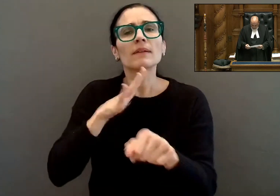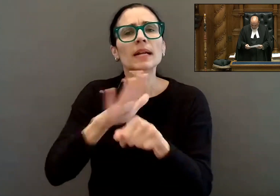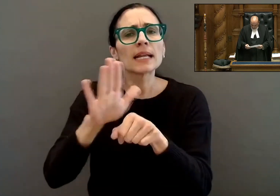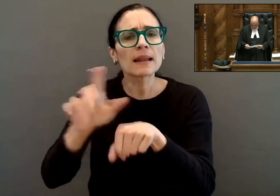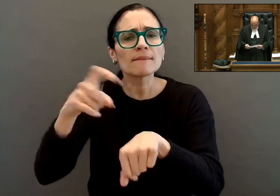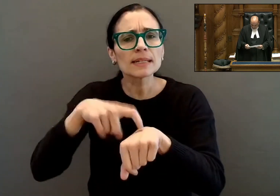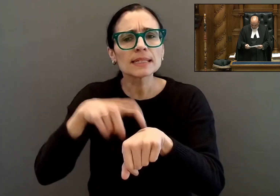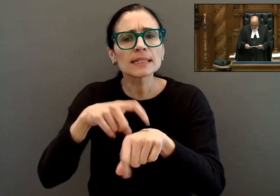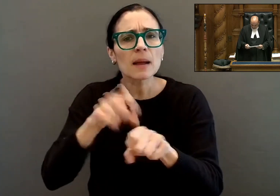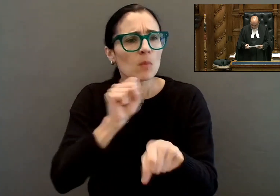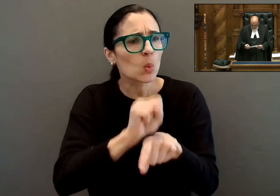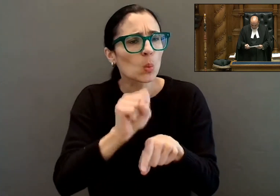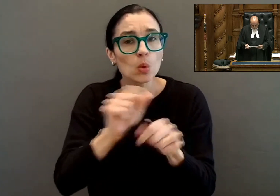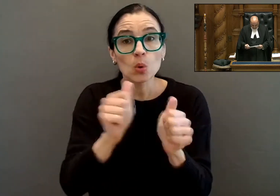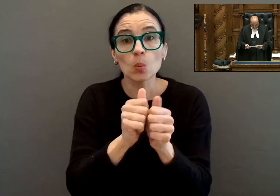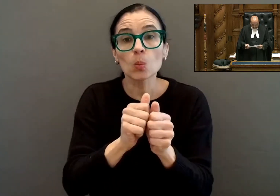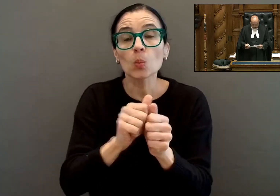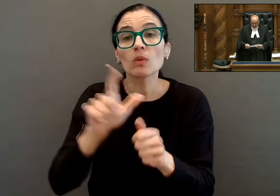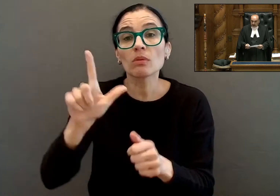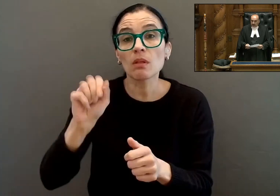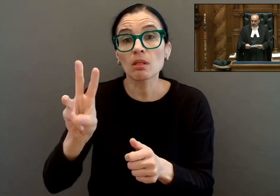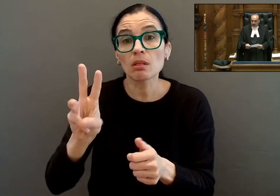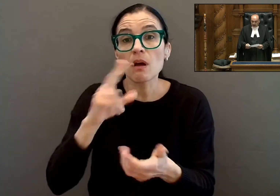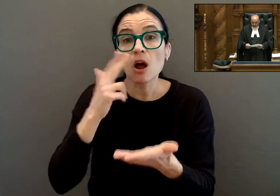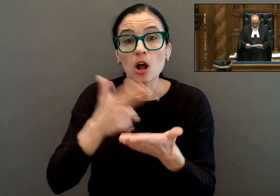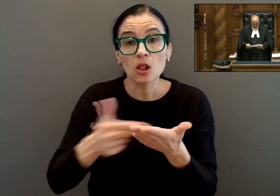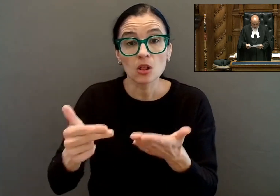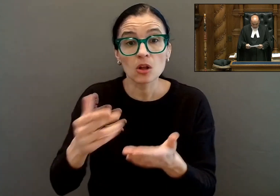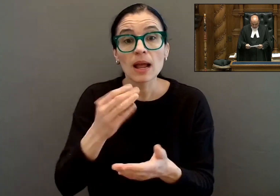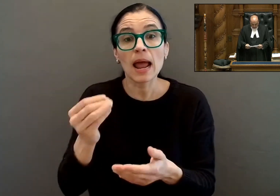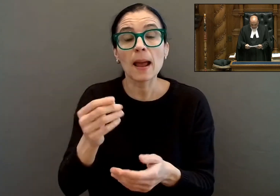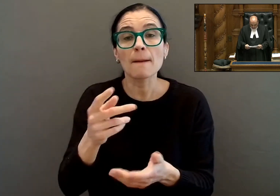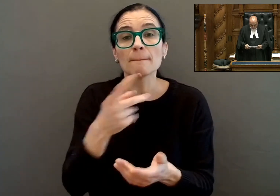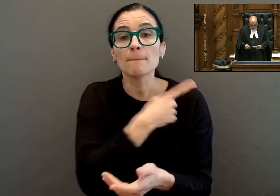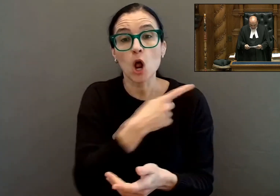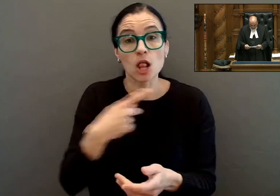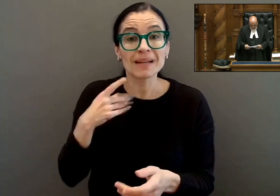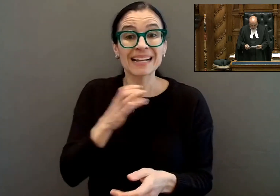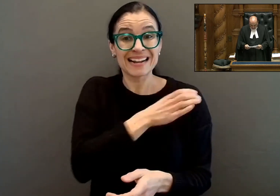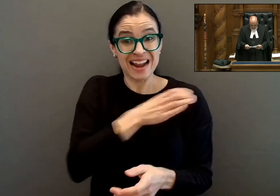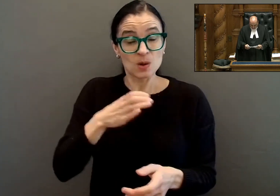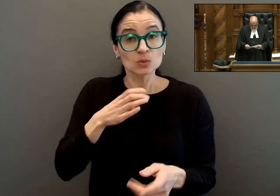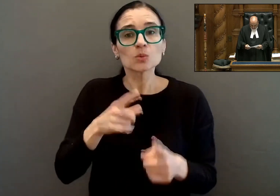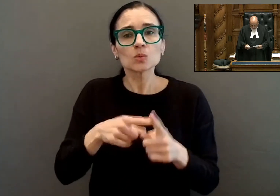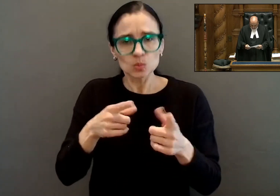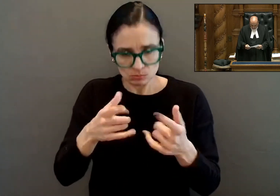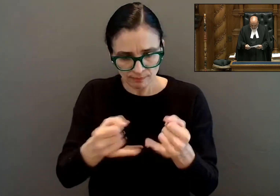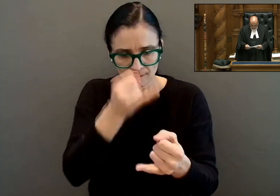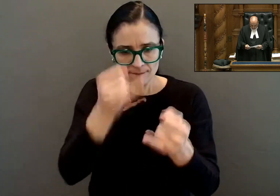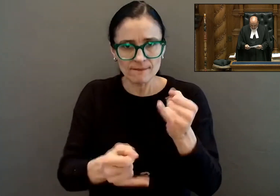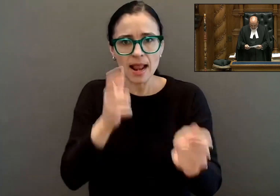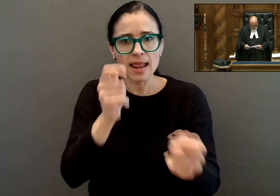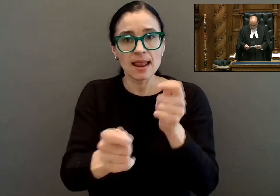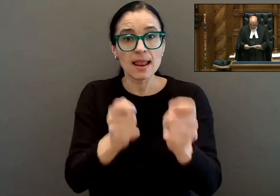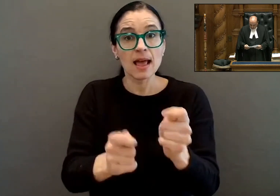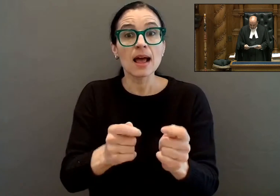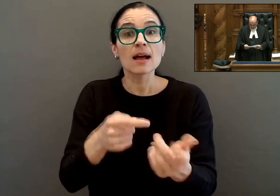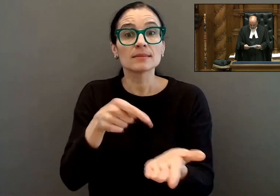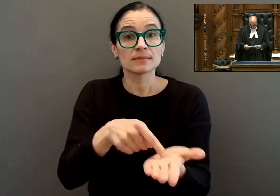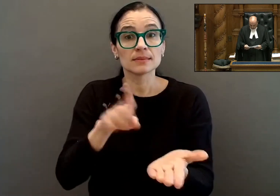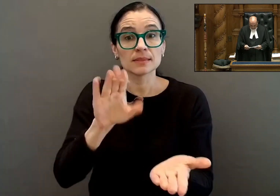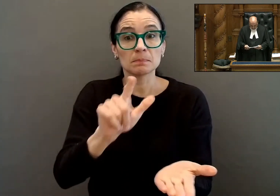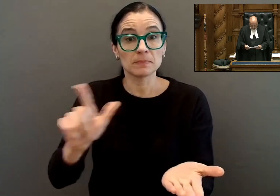clerk and parliamentary counsel to finalize the bill before it is authorized to be printed